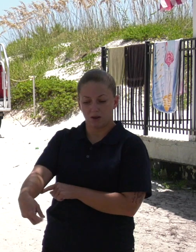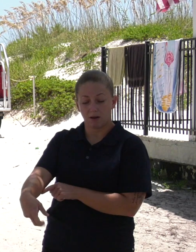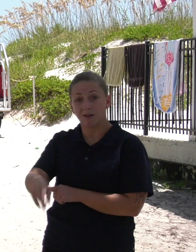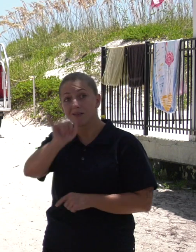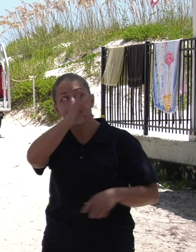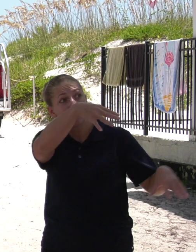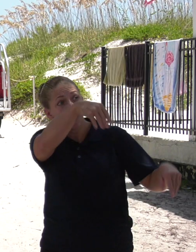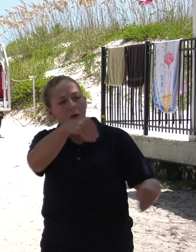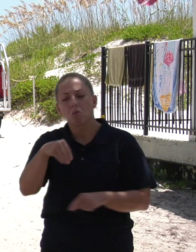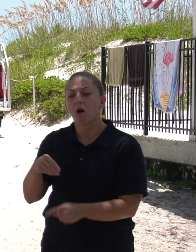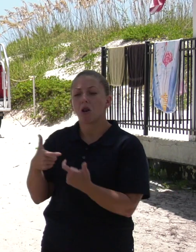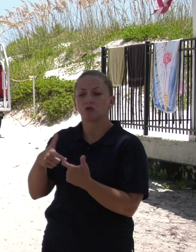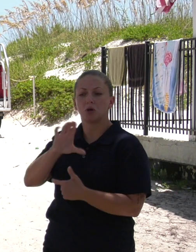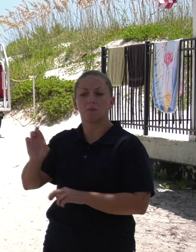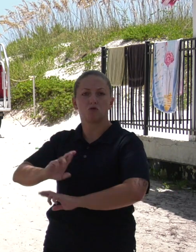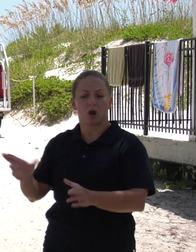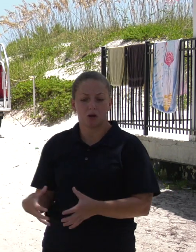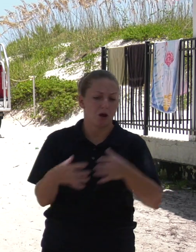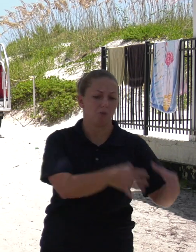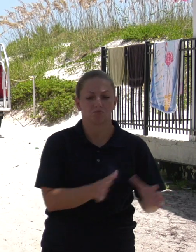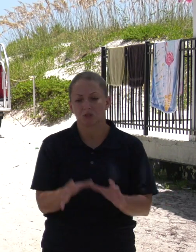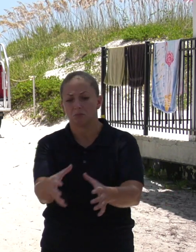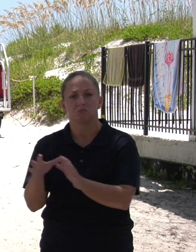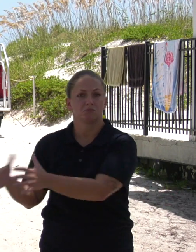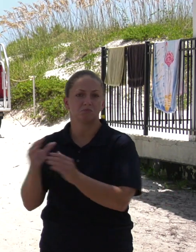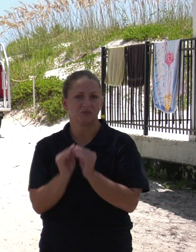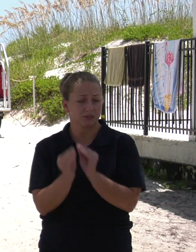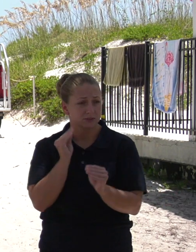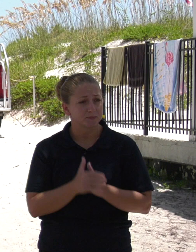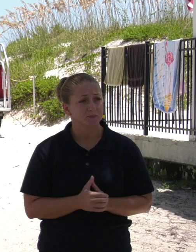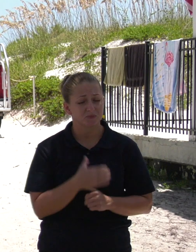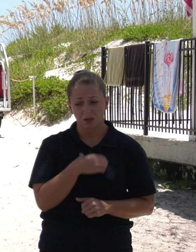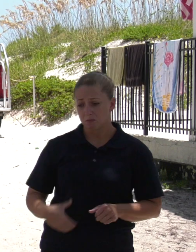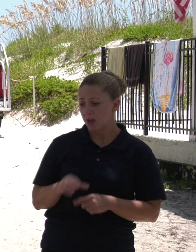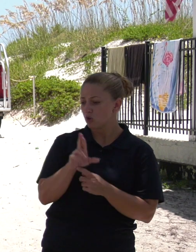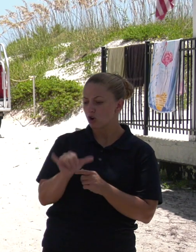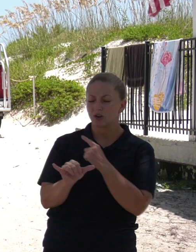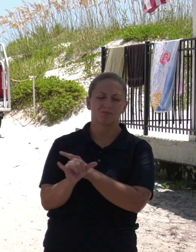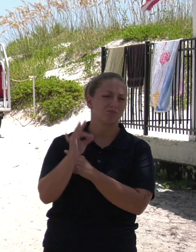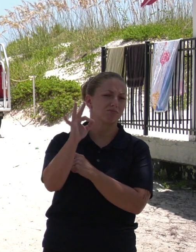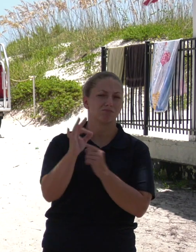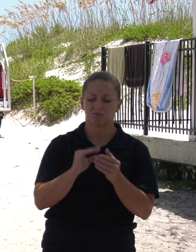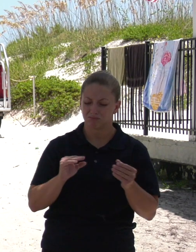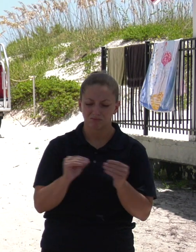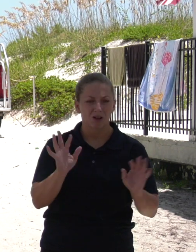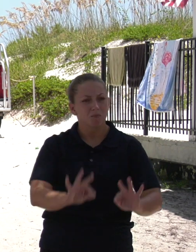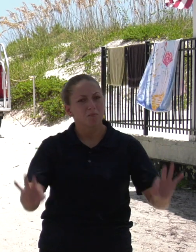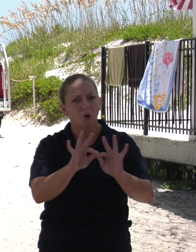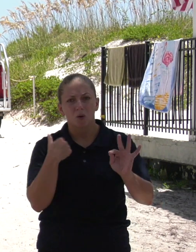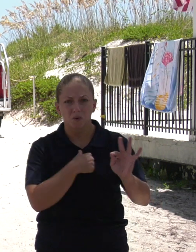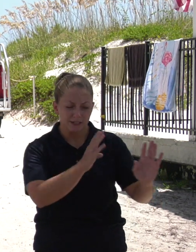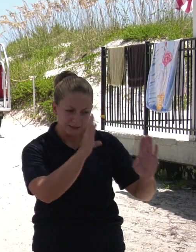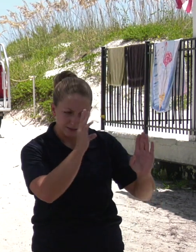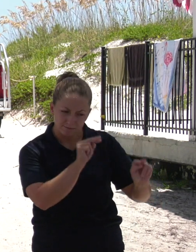loss of power due to wind damage or anything of that nature. Mayor Curry said it best, it's important that we be vigilant and continue to